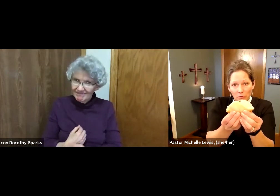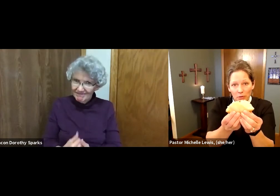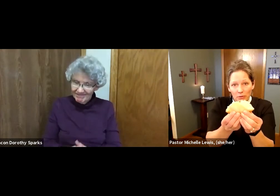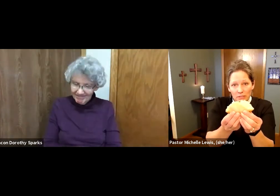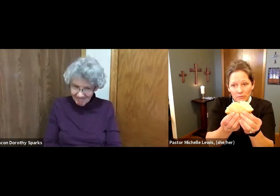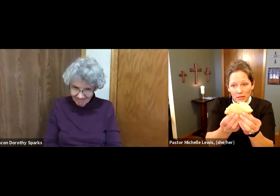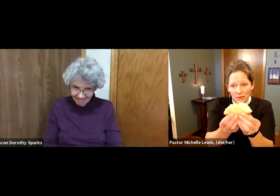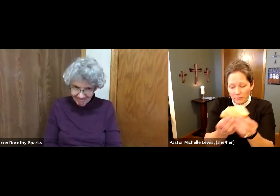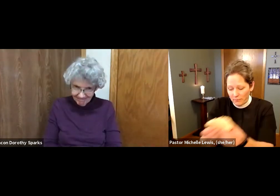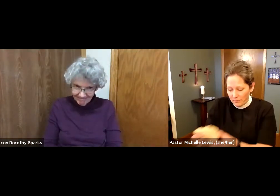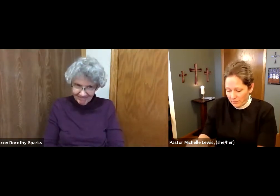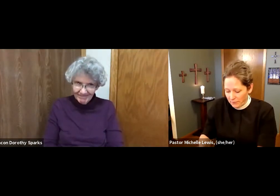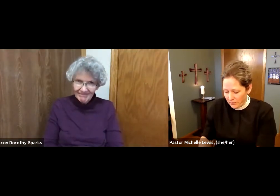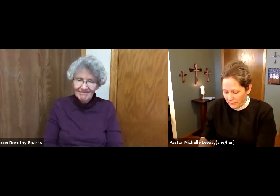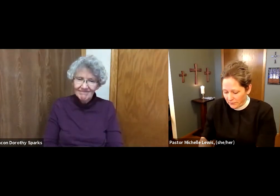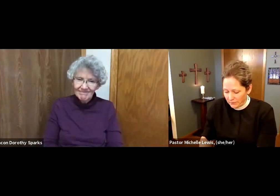for the remembrance of me."